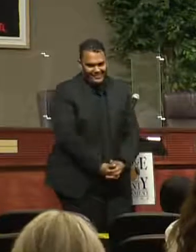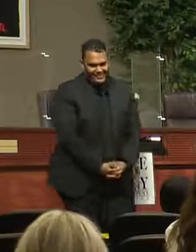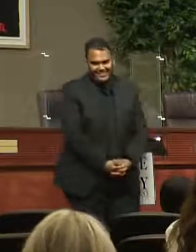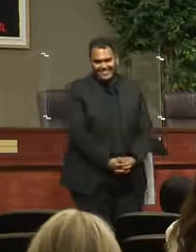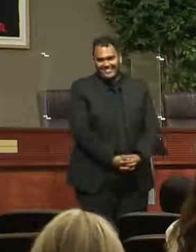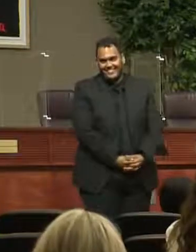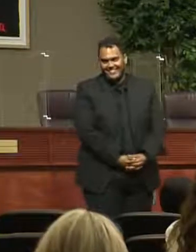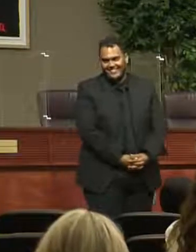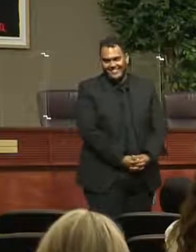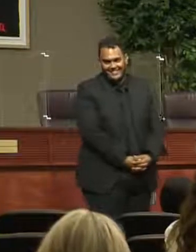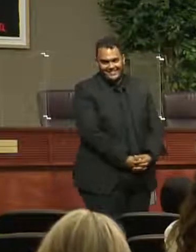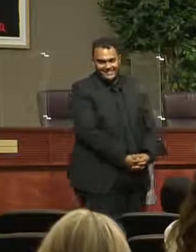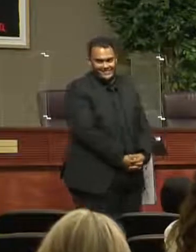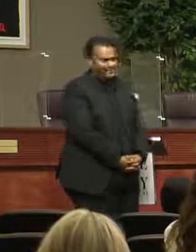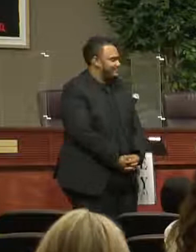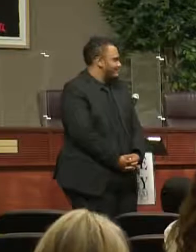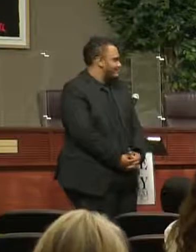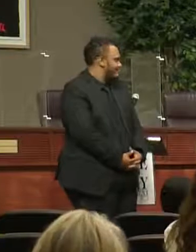Let me hold on over there.